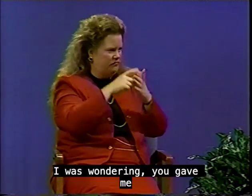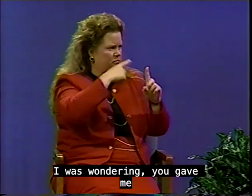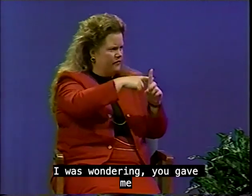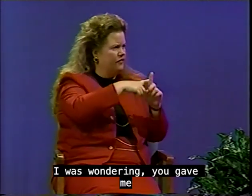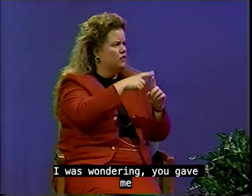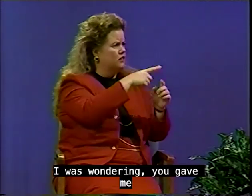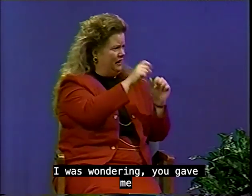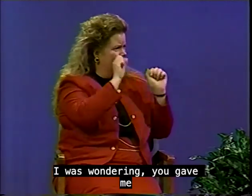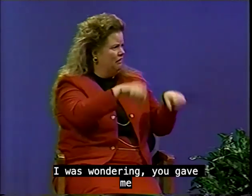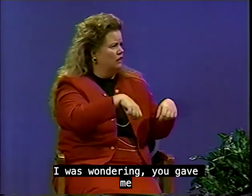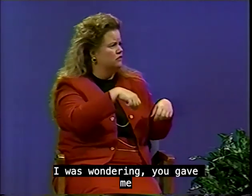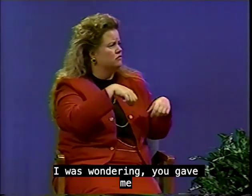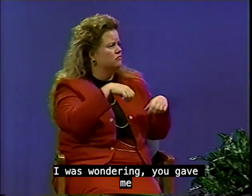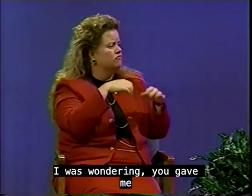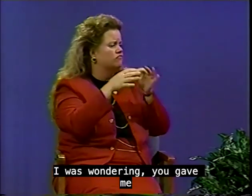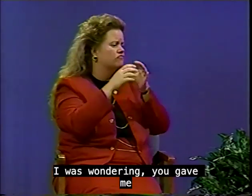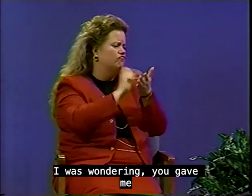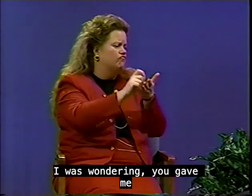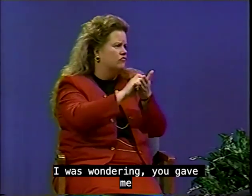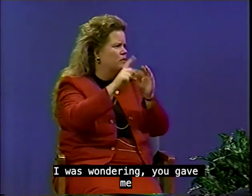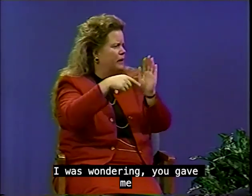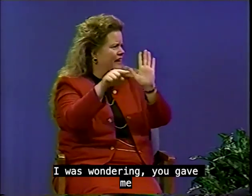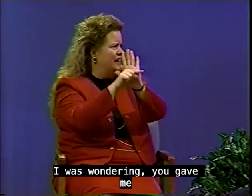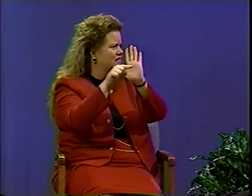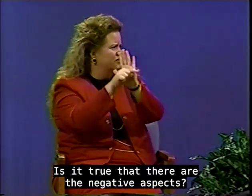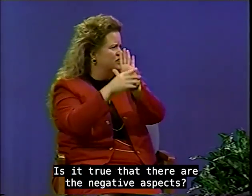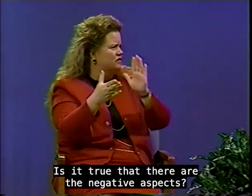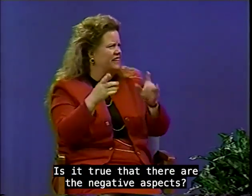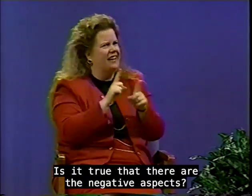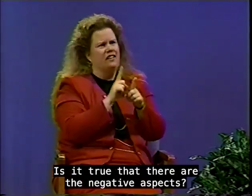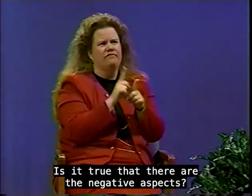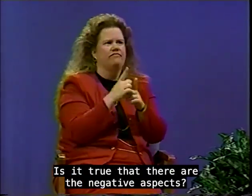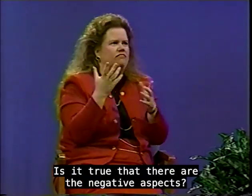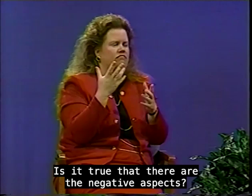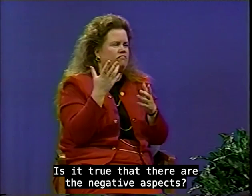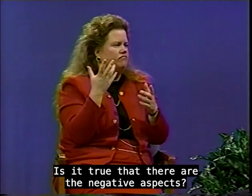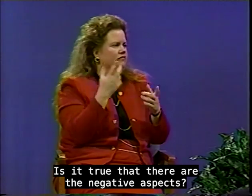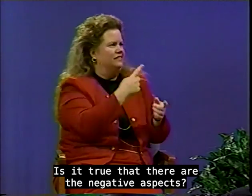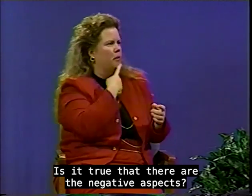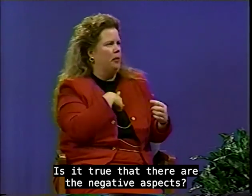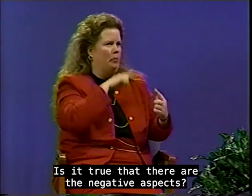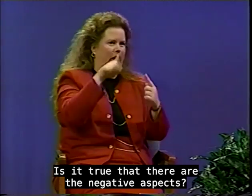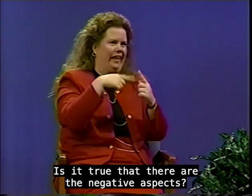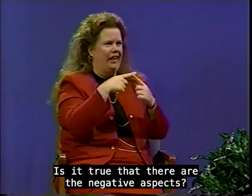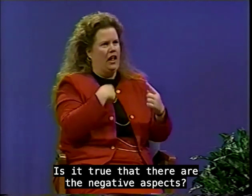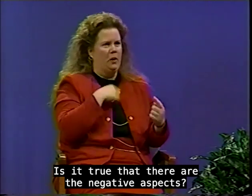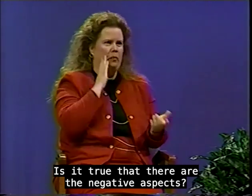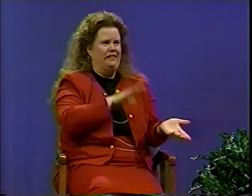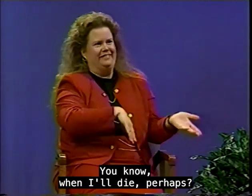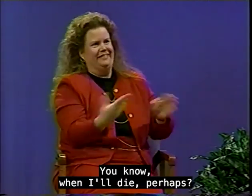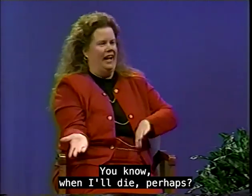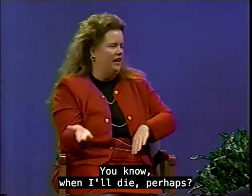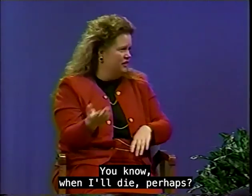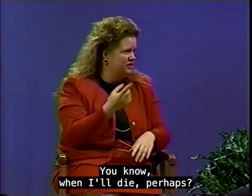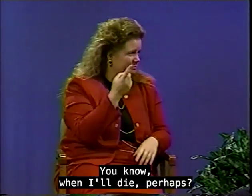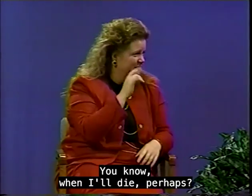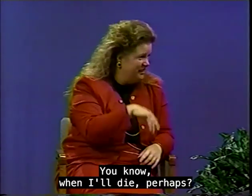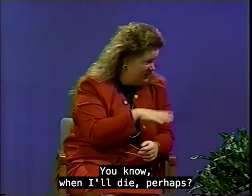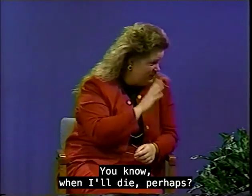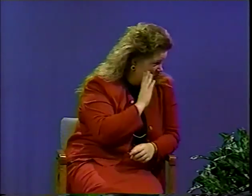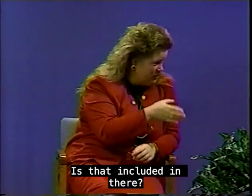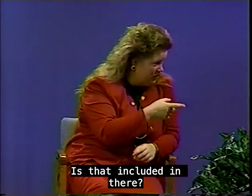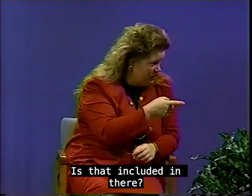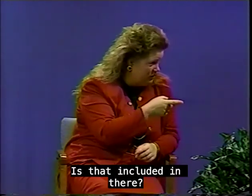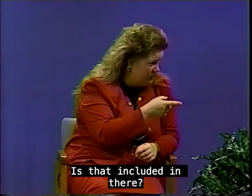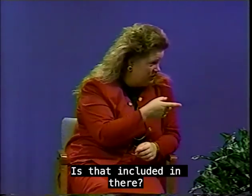I was wondering, you gave me some pretty positive comments. Is it true that there are the negative aspects? You know, when I'll